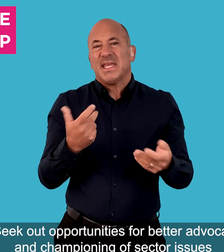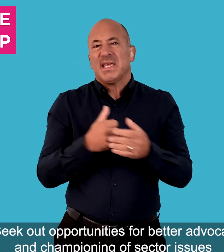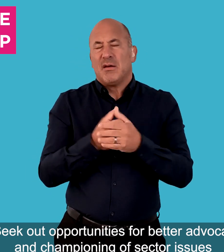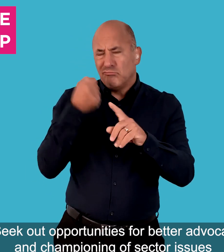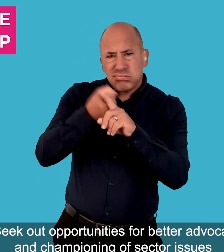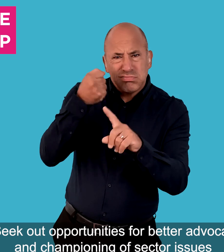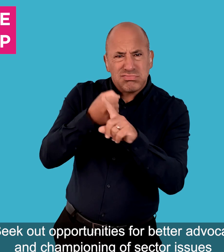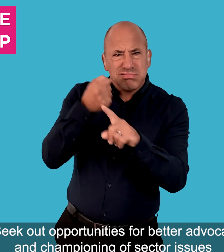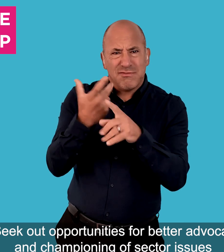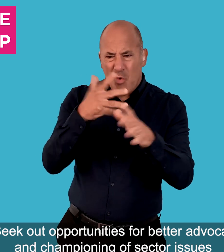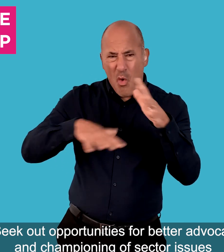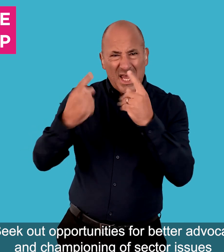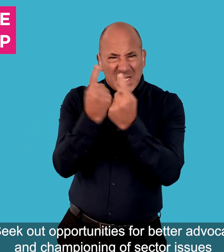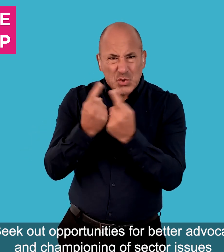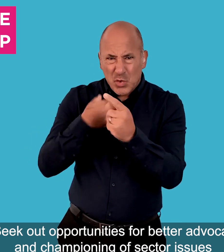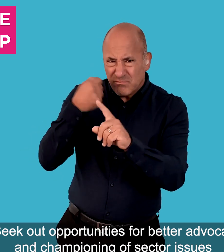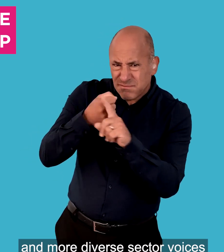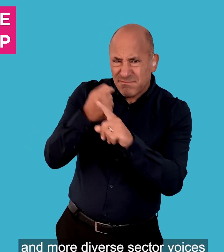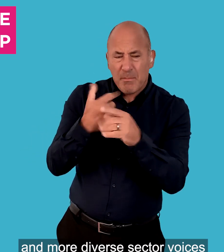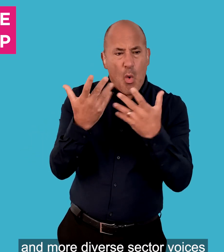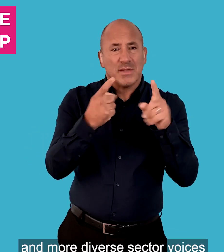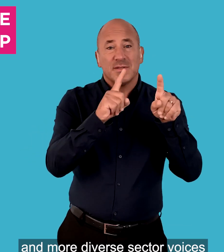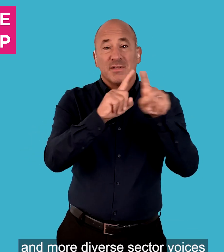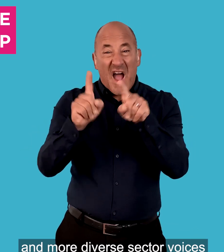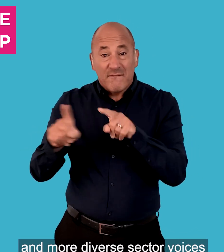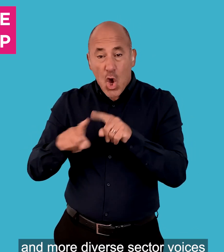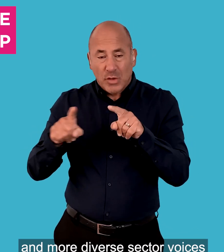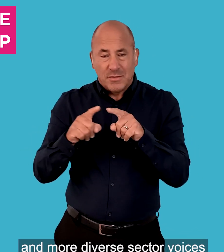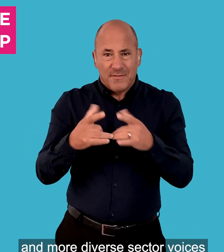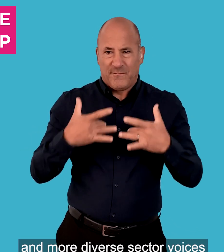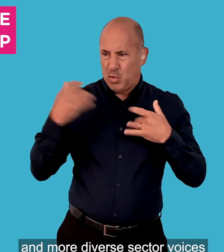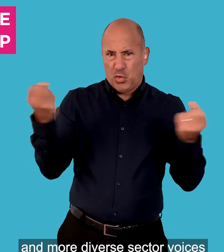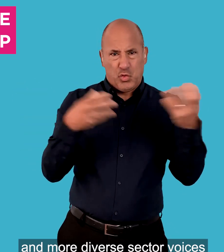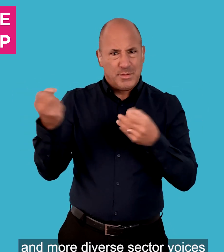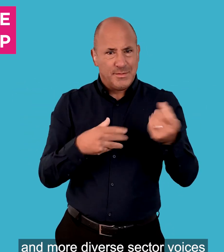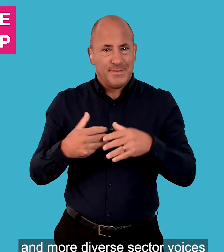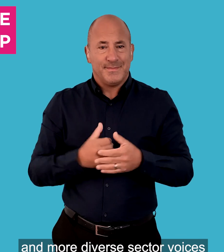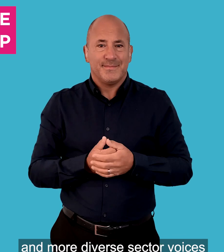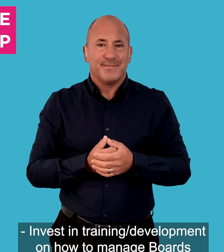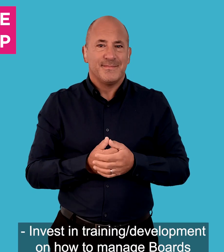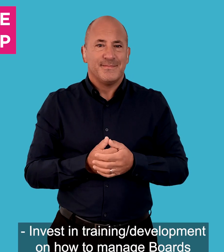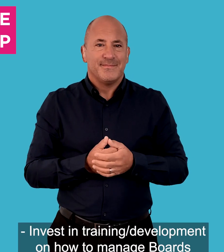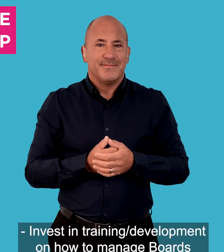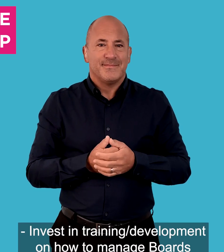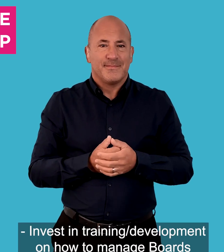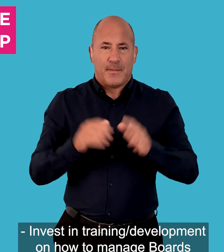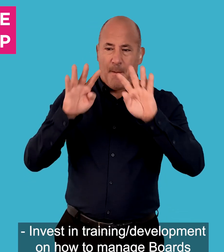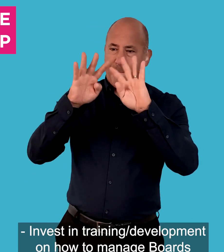and championing of sector issues, and more diverse sector voices. Invest